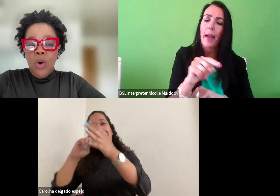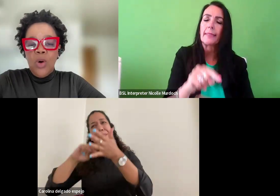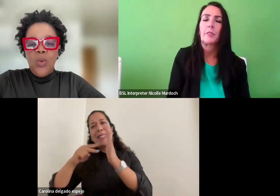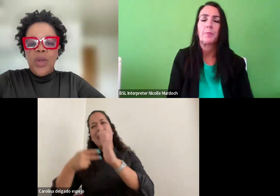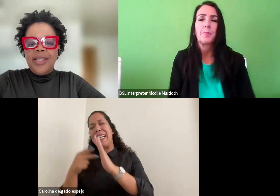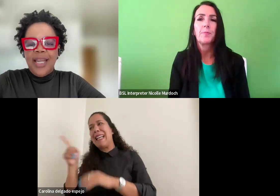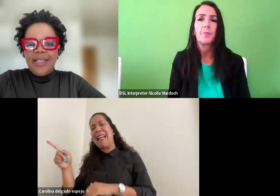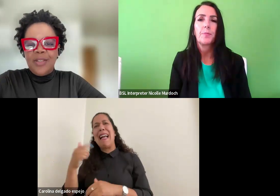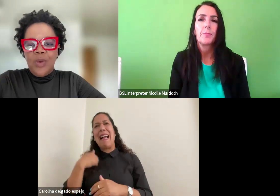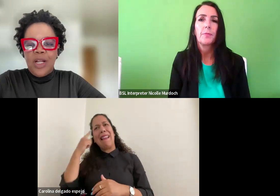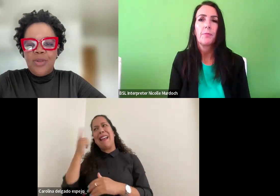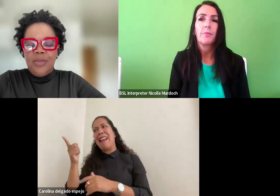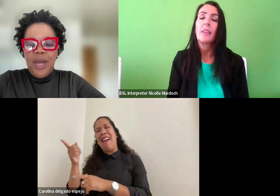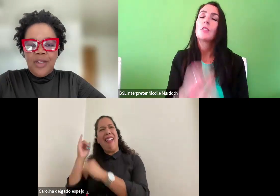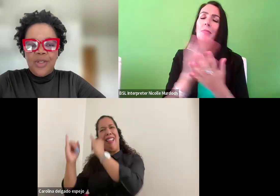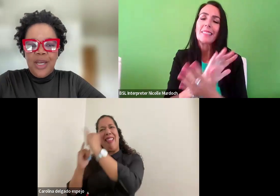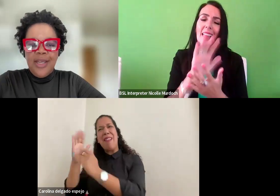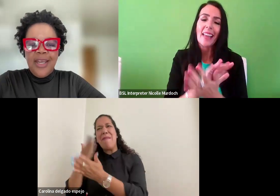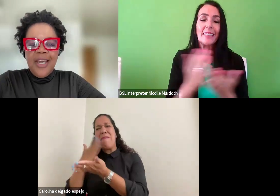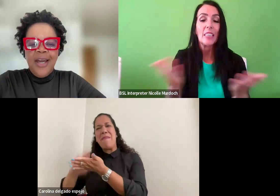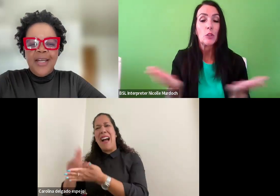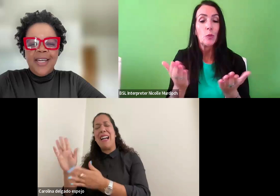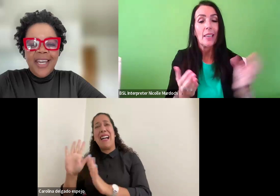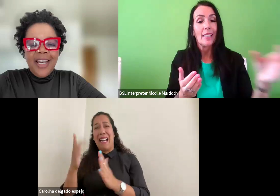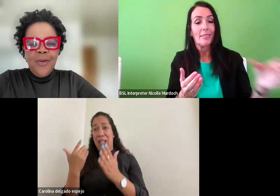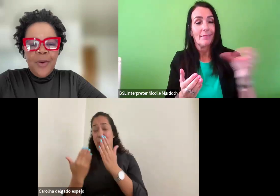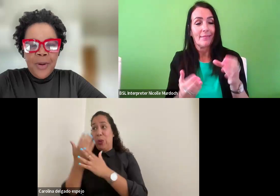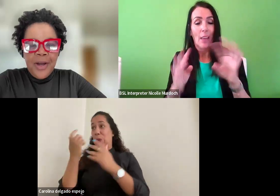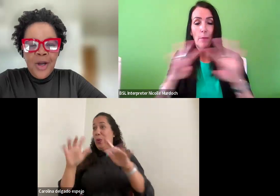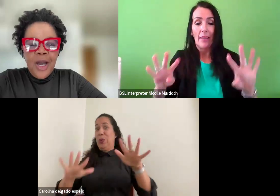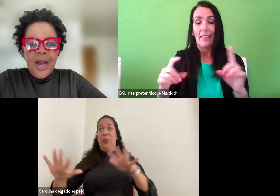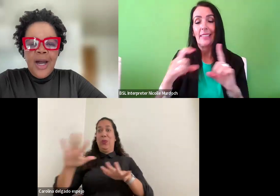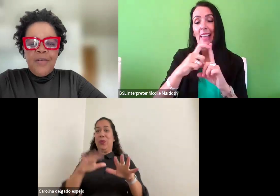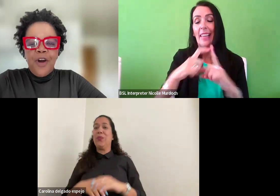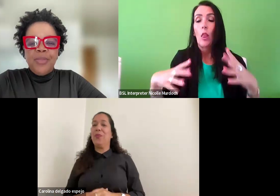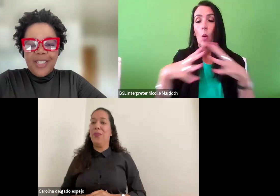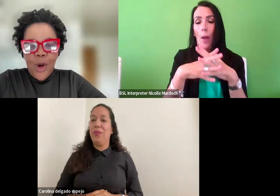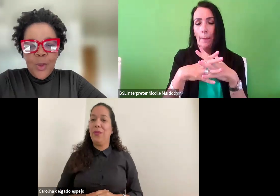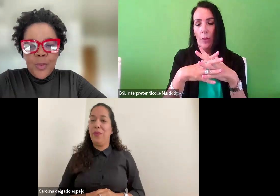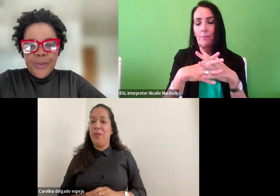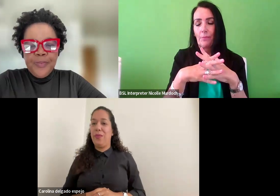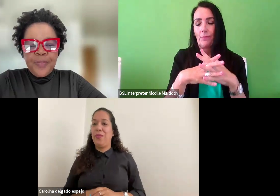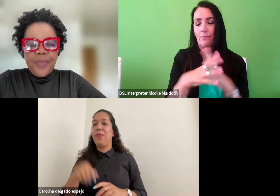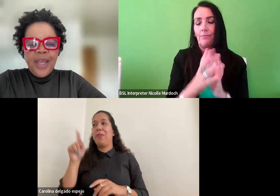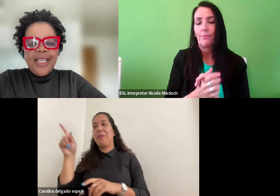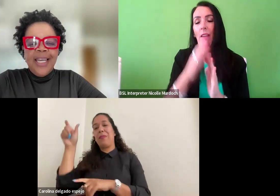and more, we are delighted to welcome to the panel today, Daniela Weber from